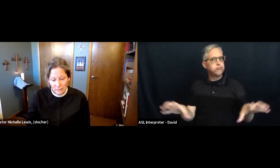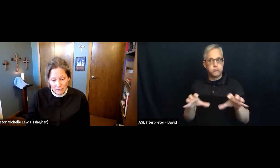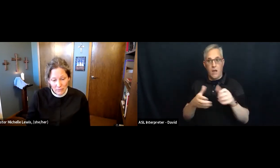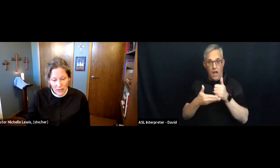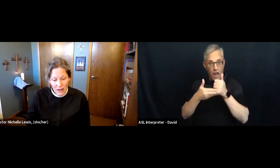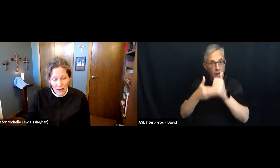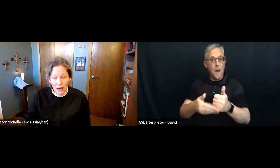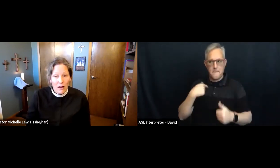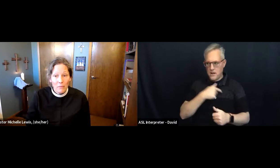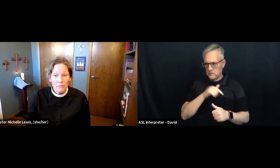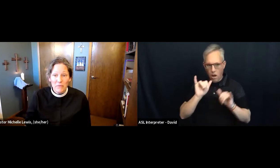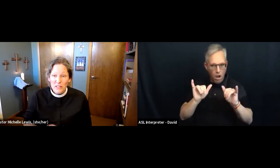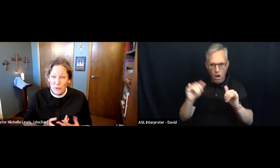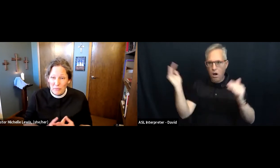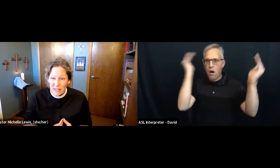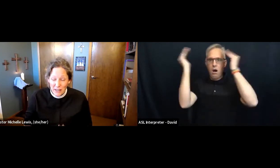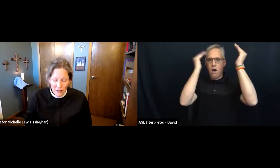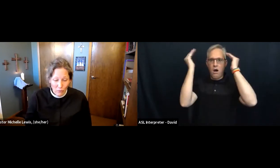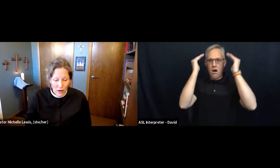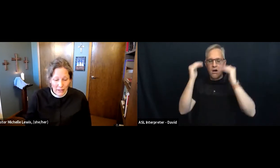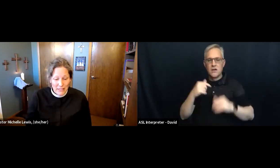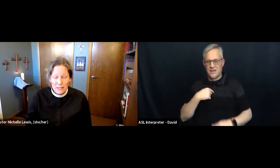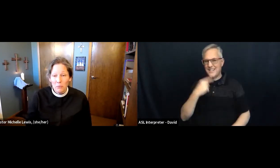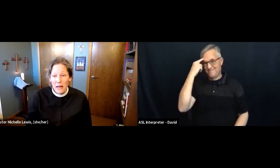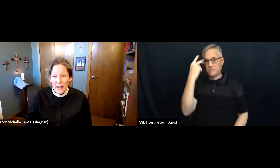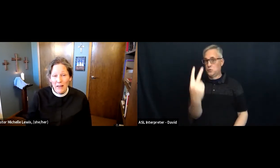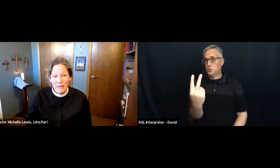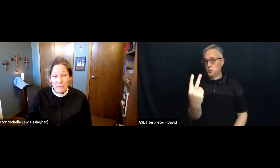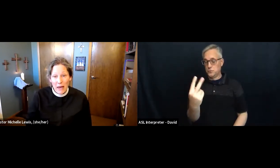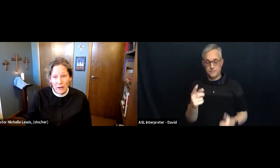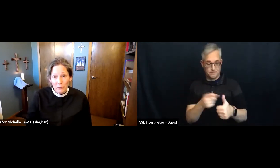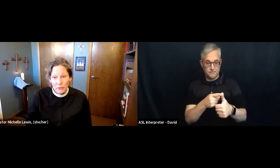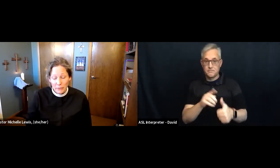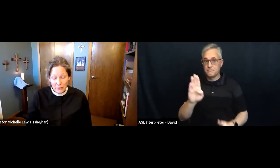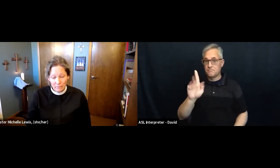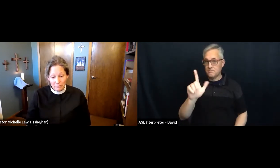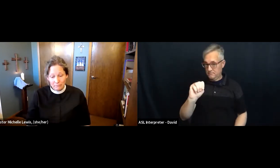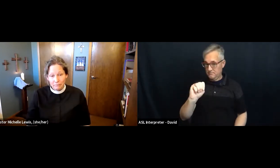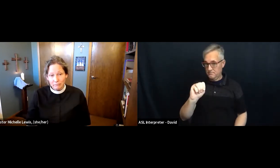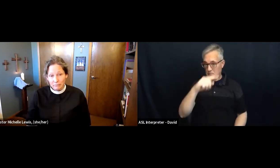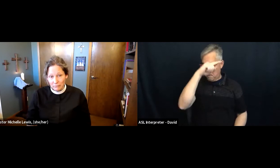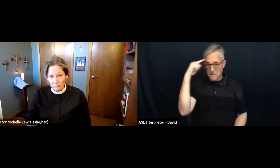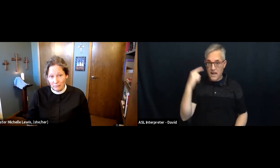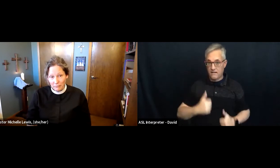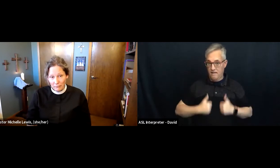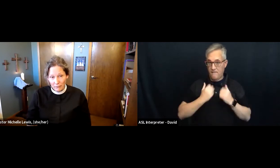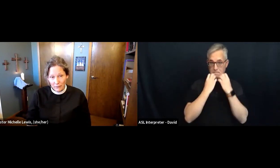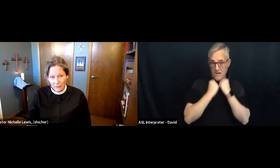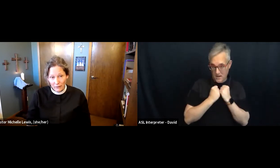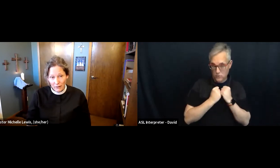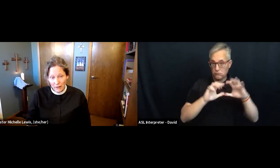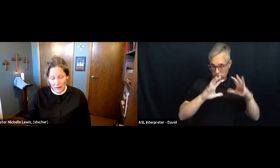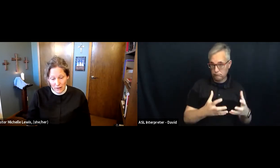awareness. The two I'm thinking of, one is the Black Lives Matter movement.